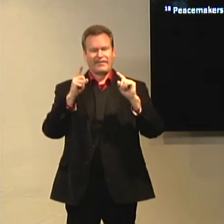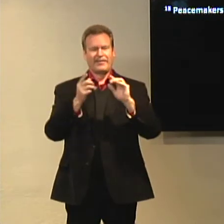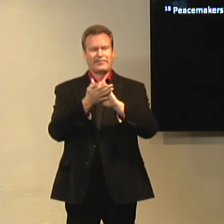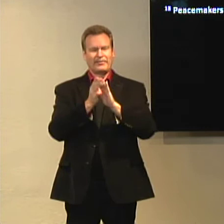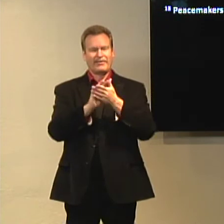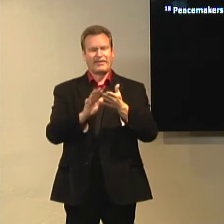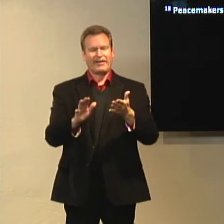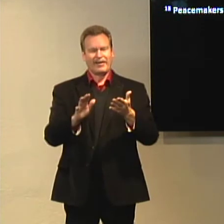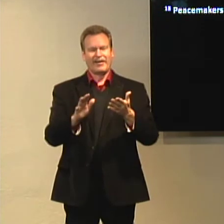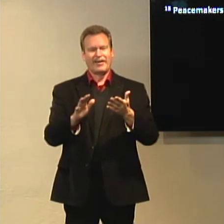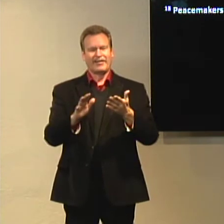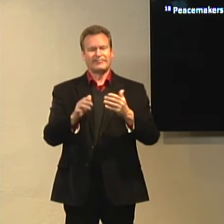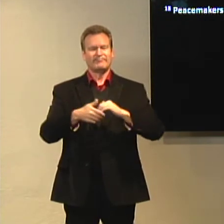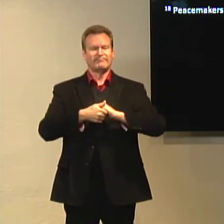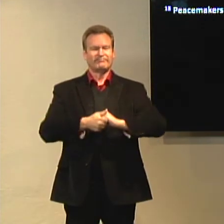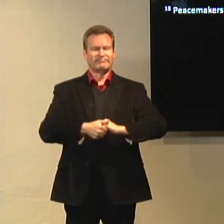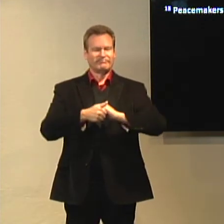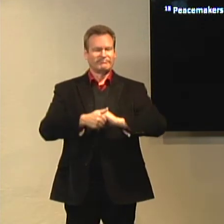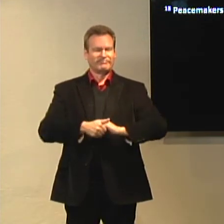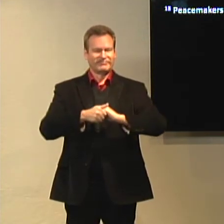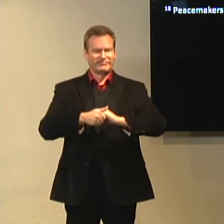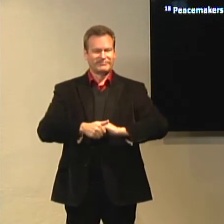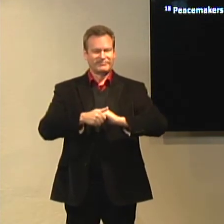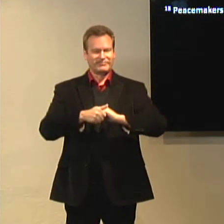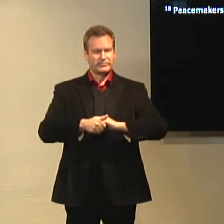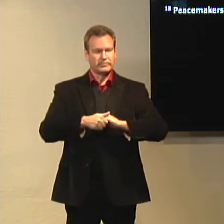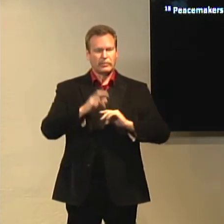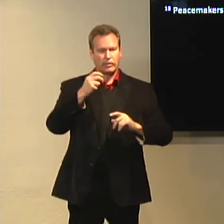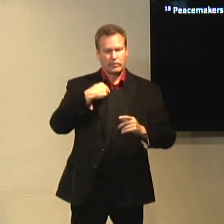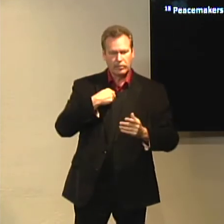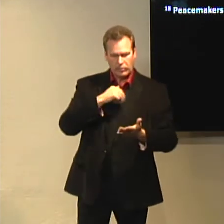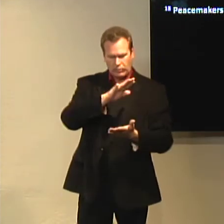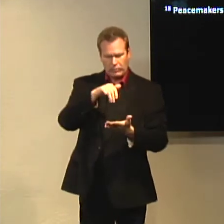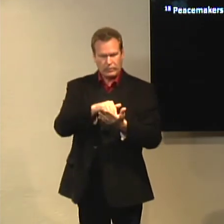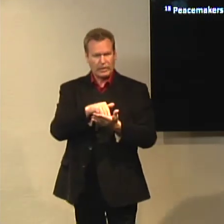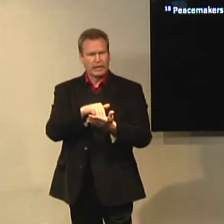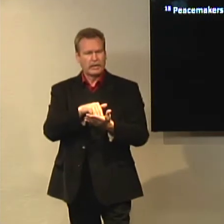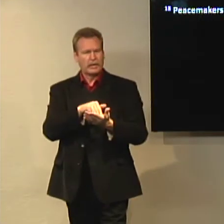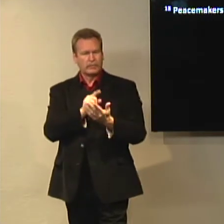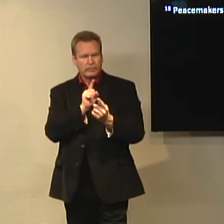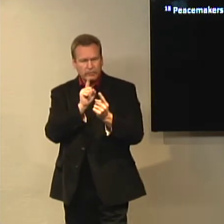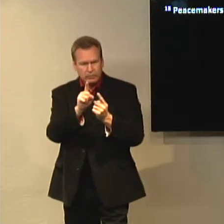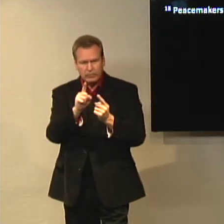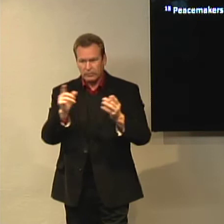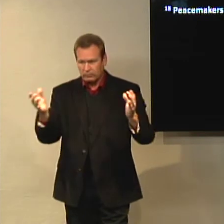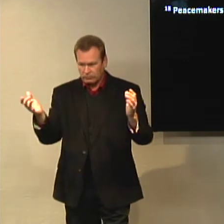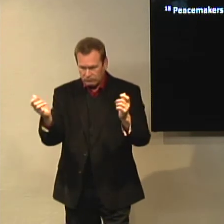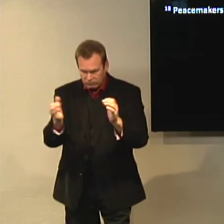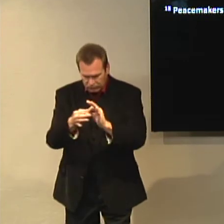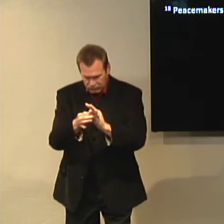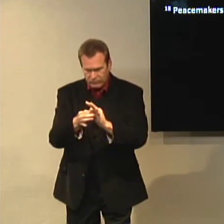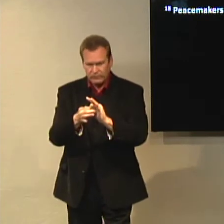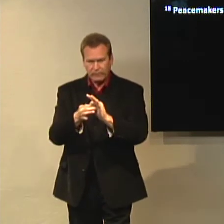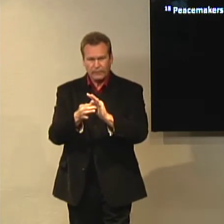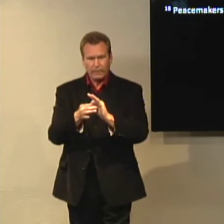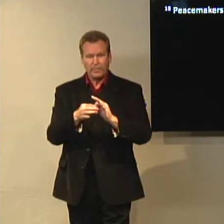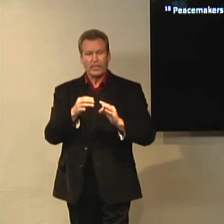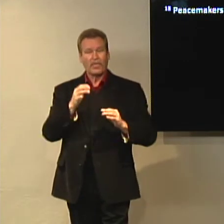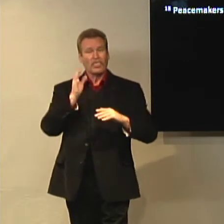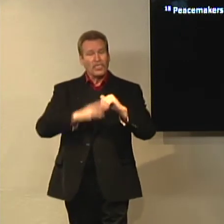bring them together so that successfully they can become friends again and they can become peace-loving. And that is the idea